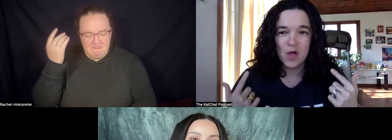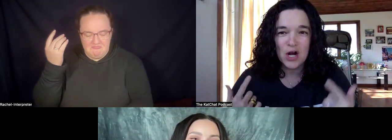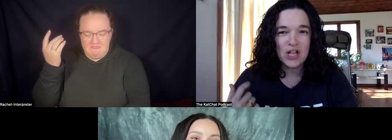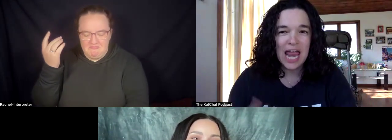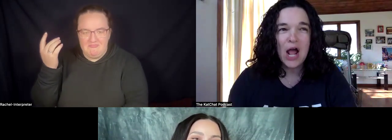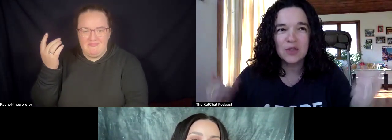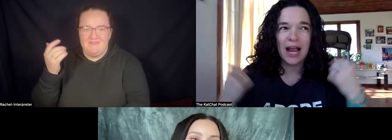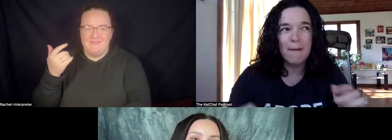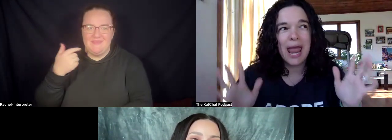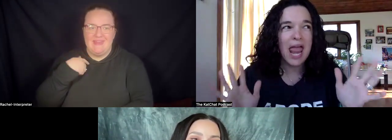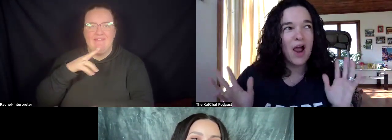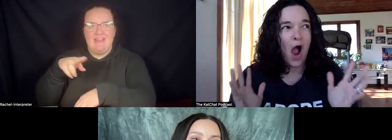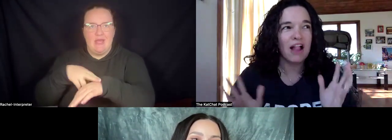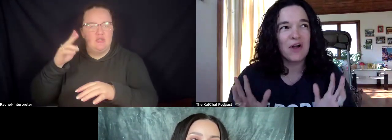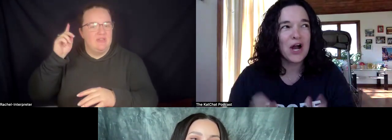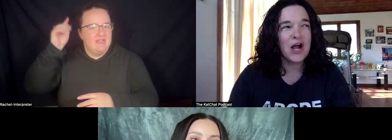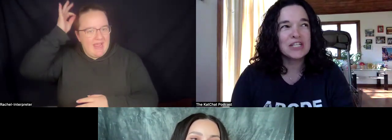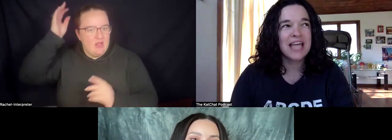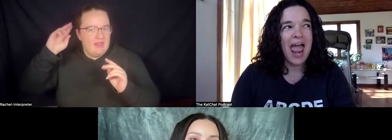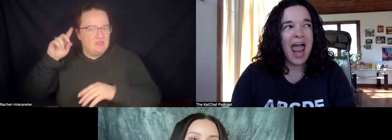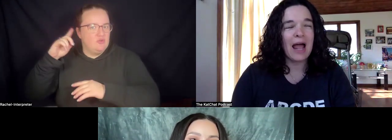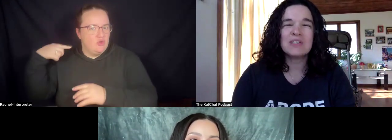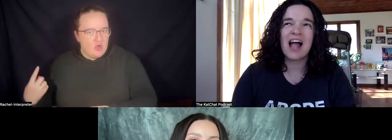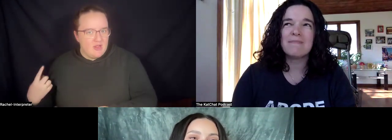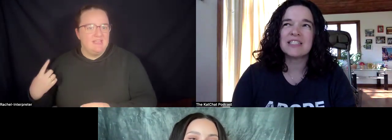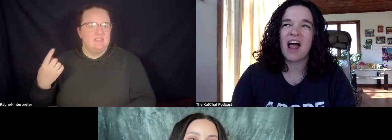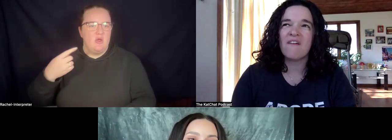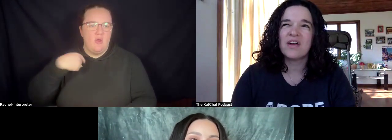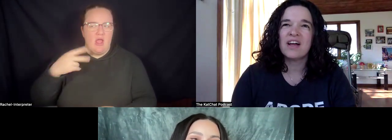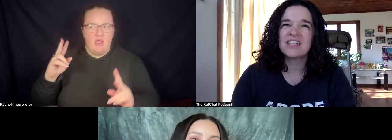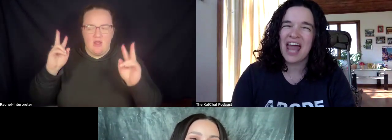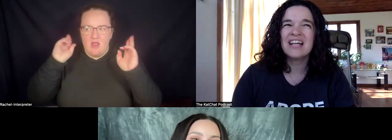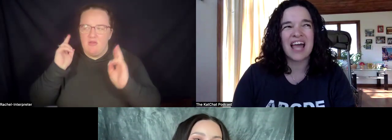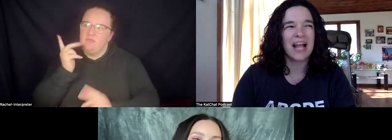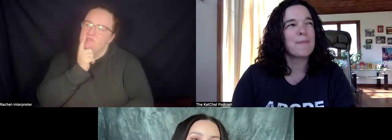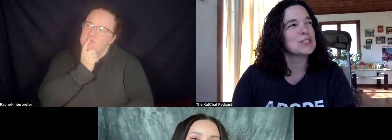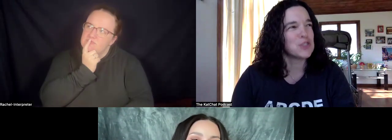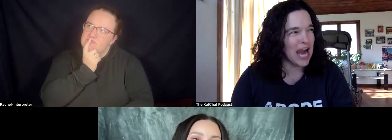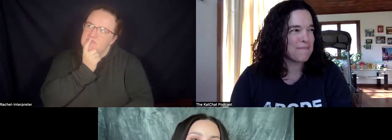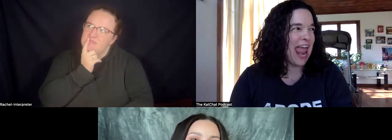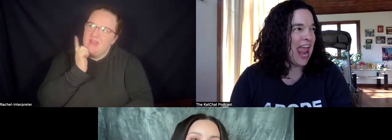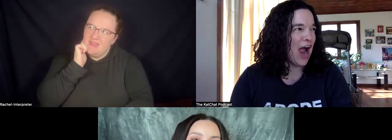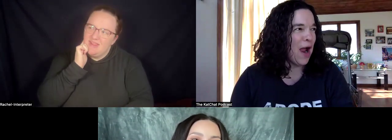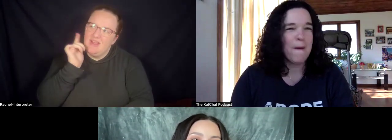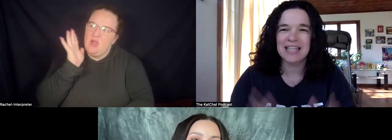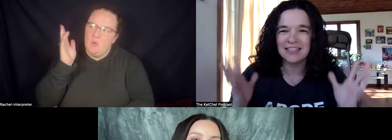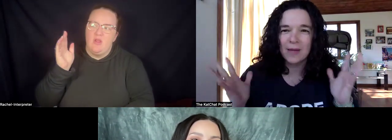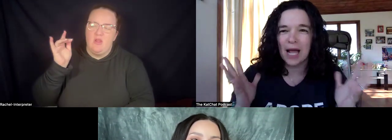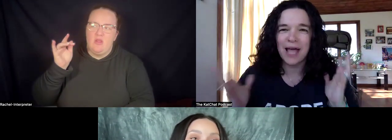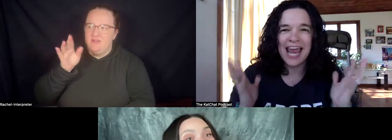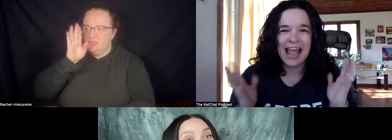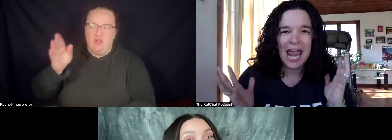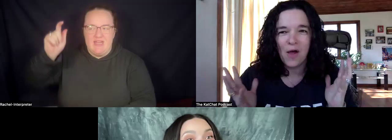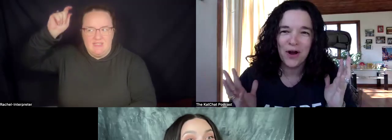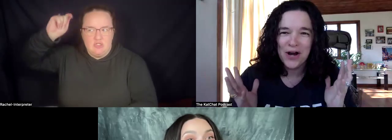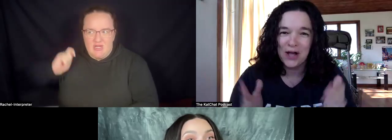have natural curly hair, so I cut my hair in the curls. And I was telling myself, tonight I think I'm going to straighten my hair because